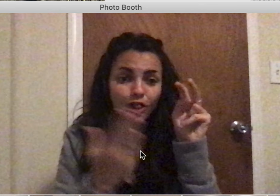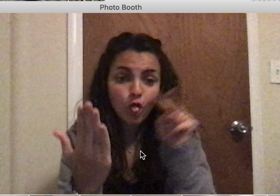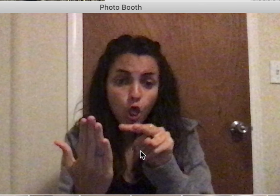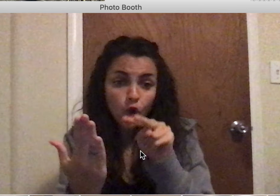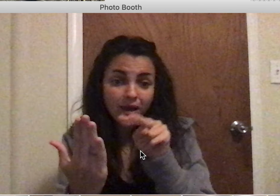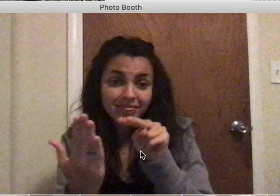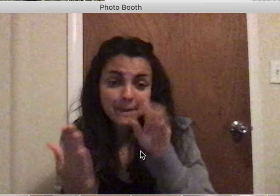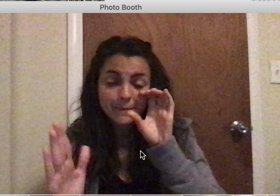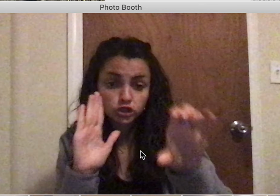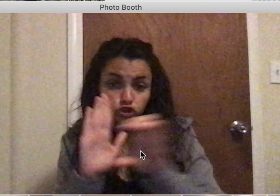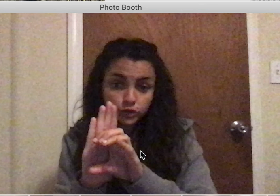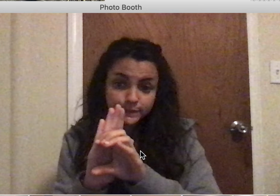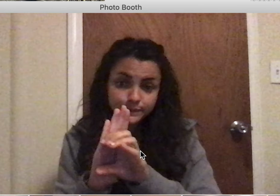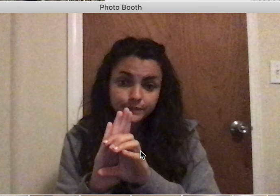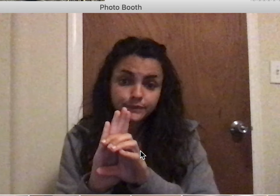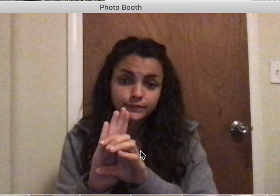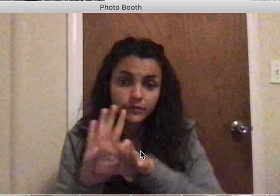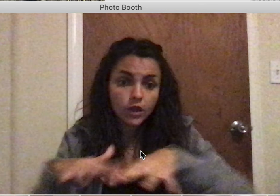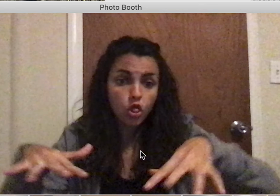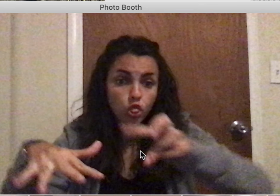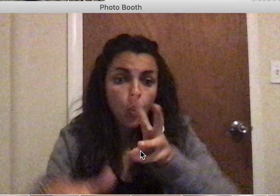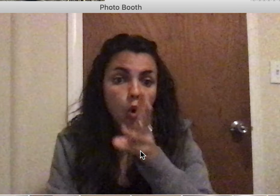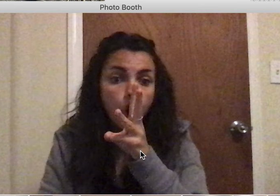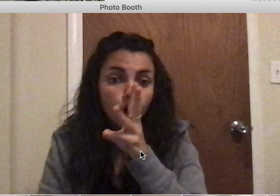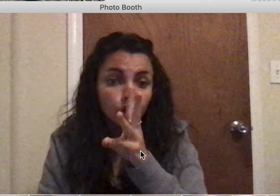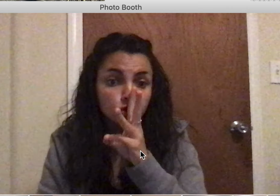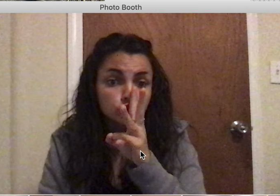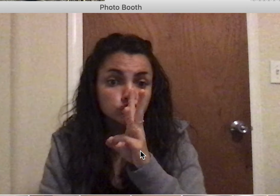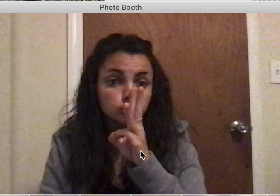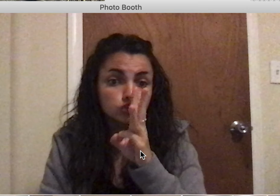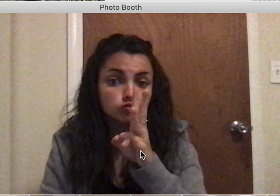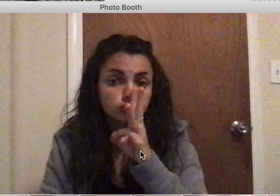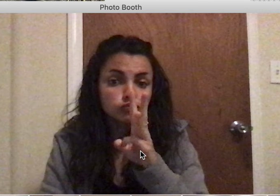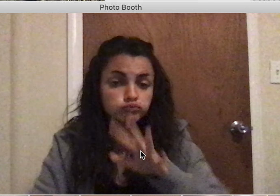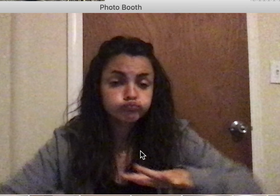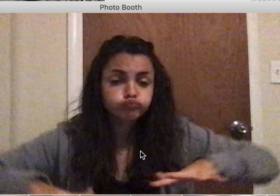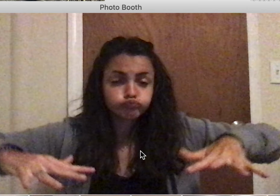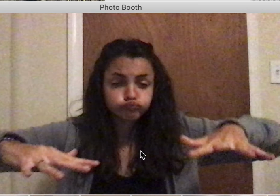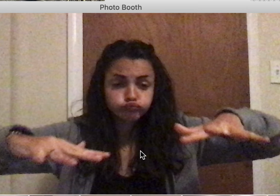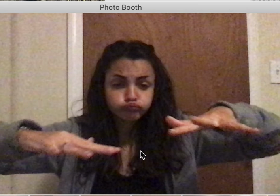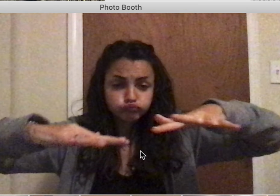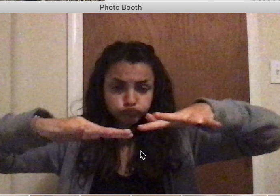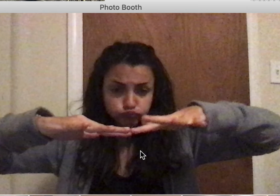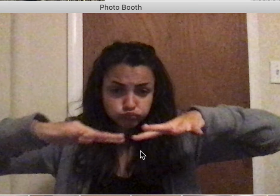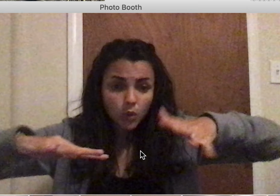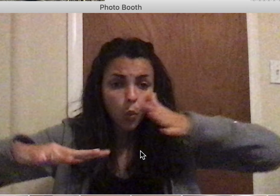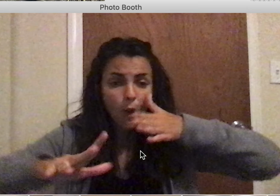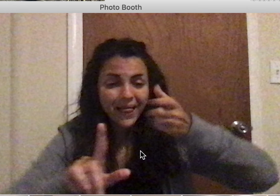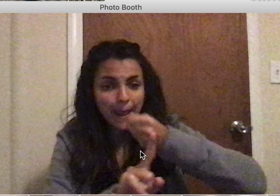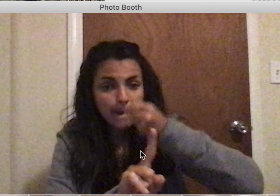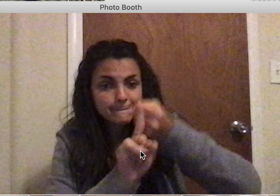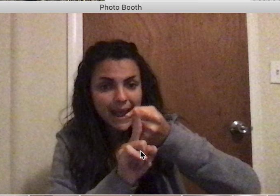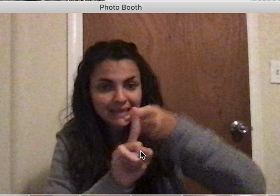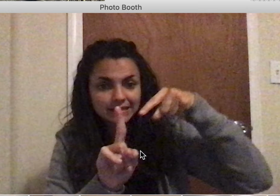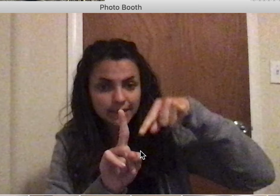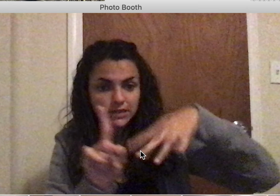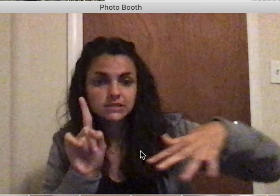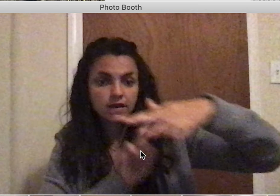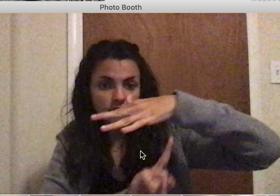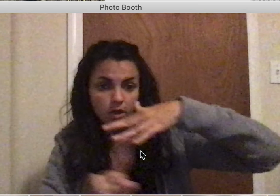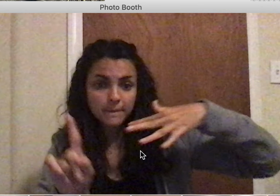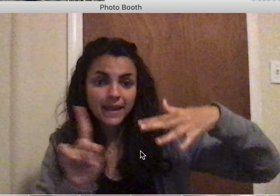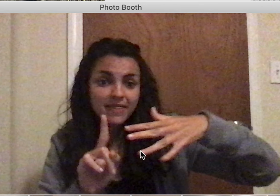might be the water, right? So the water is going to influence this environment. The